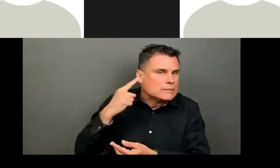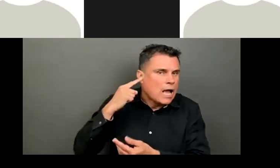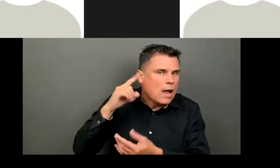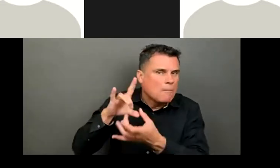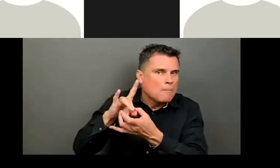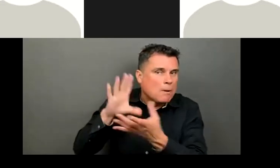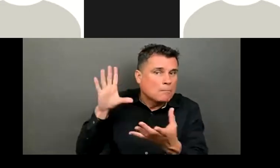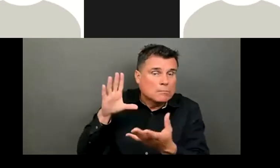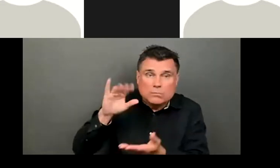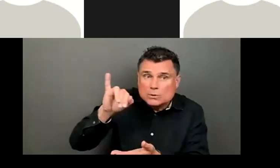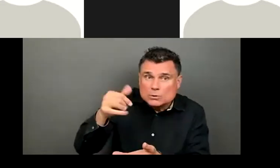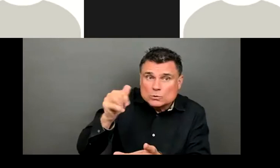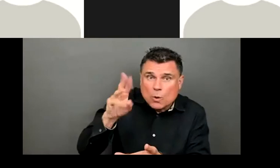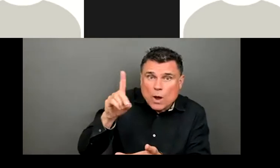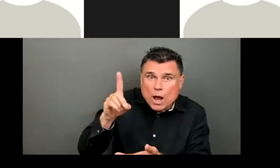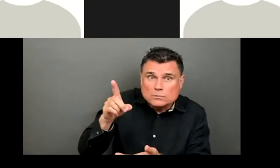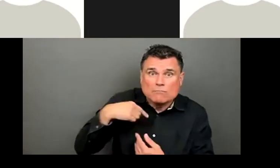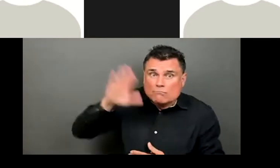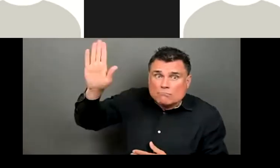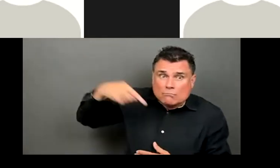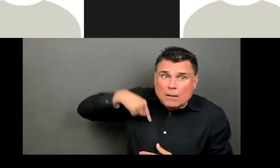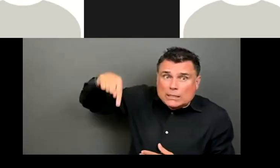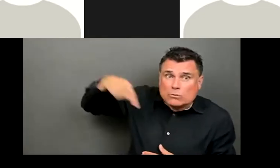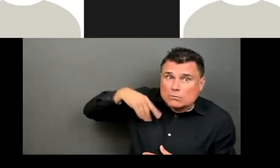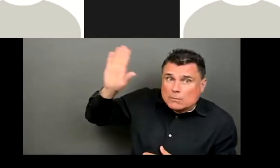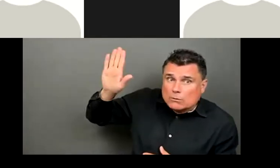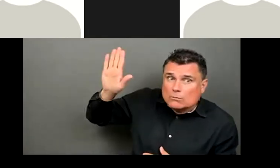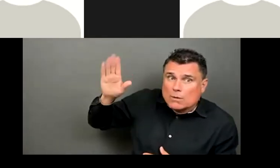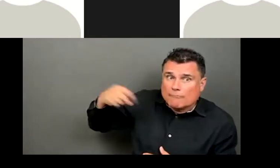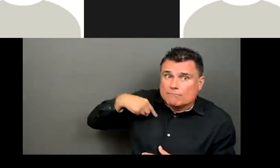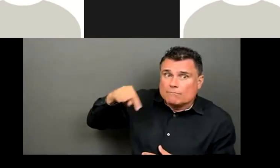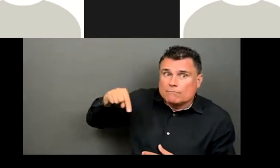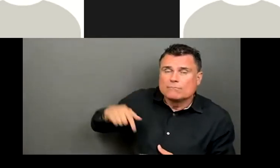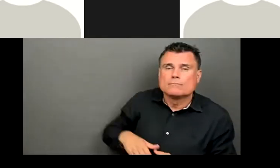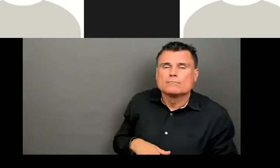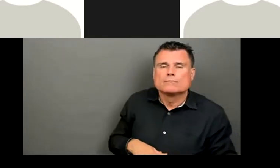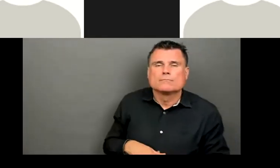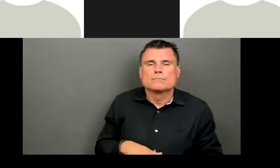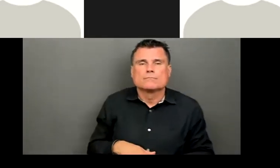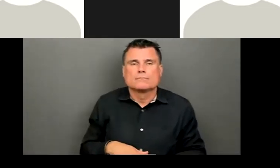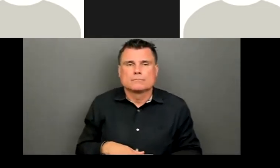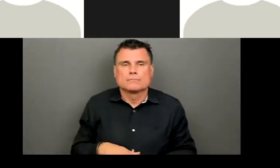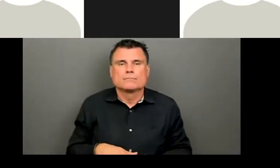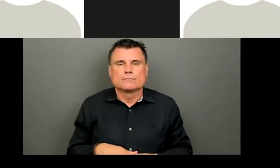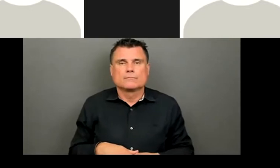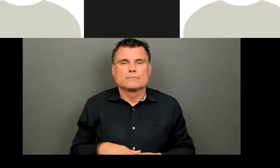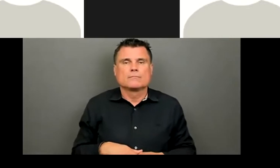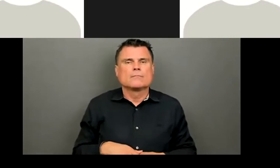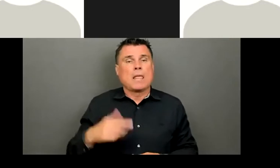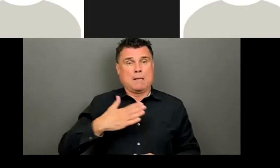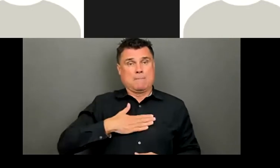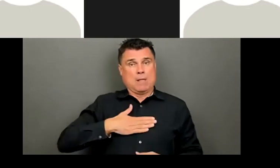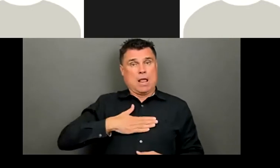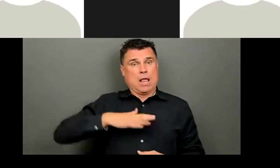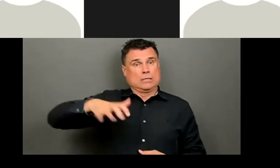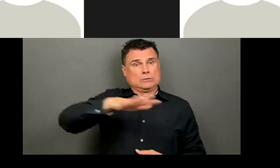around. Yes, please continue. Thank you. Yes. So this is My concern from Pakistan,